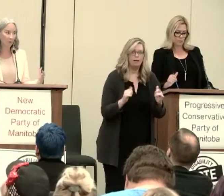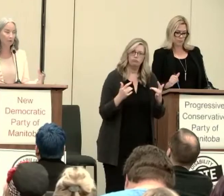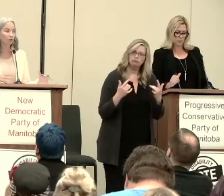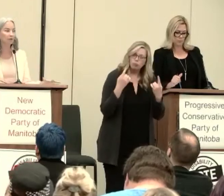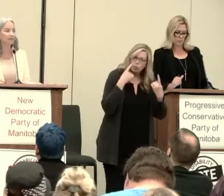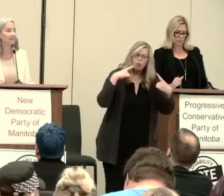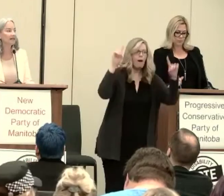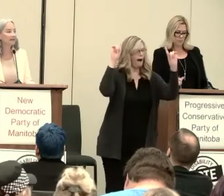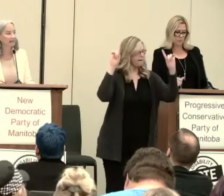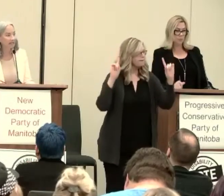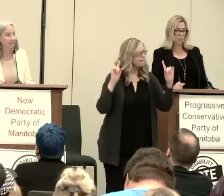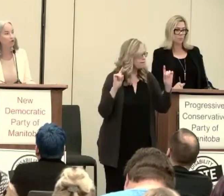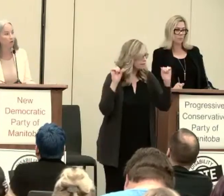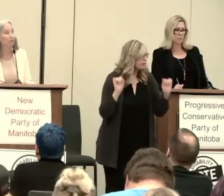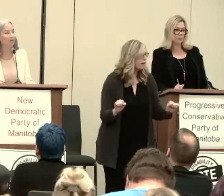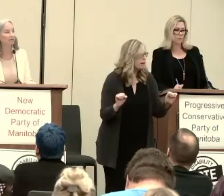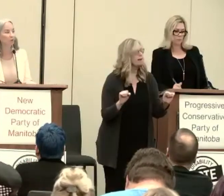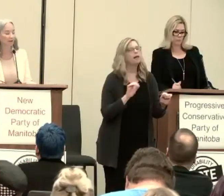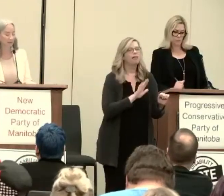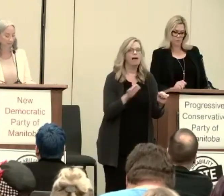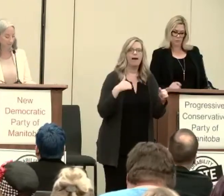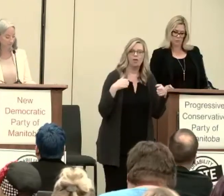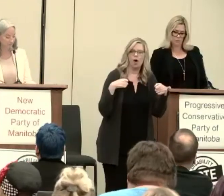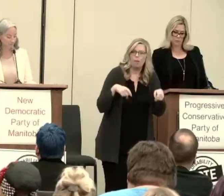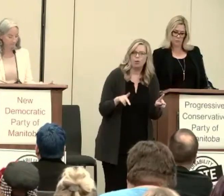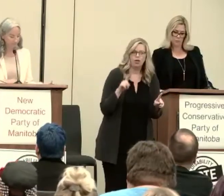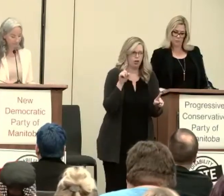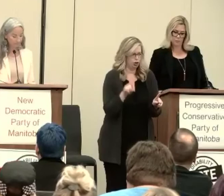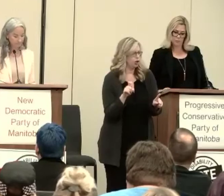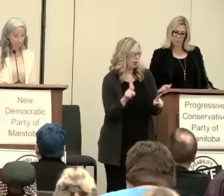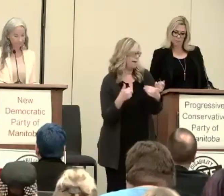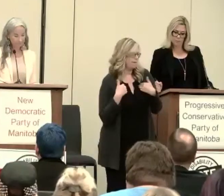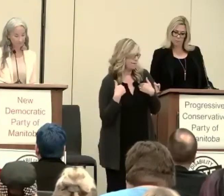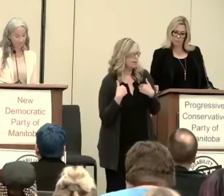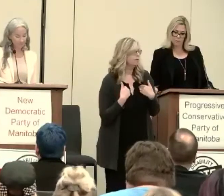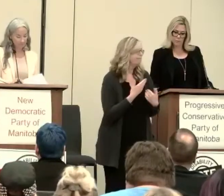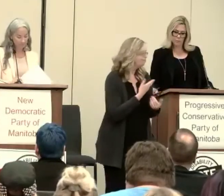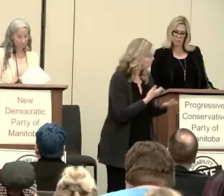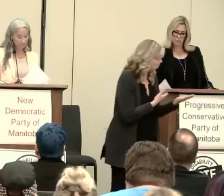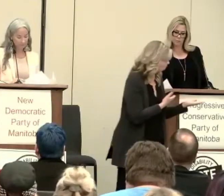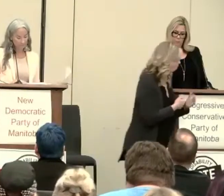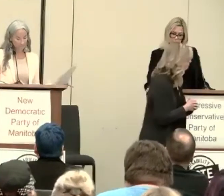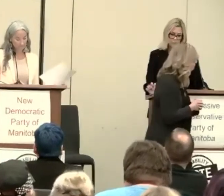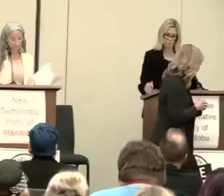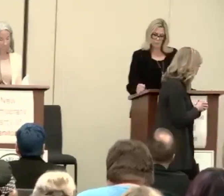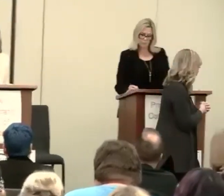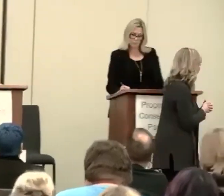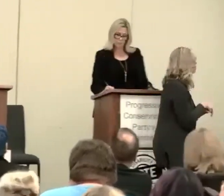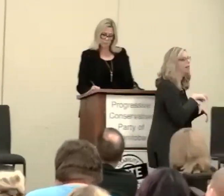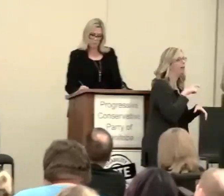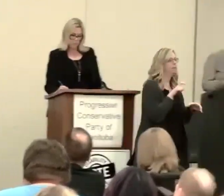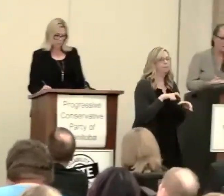have the opportunities that they should be afforded. Thank you.